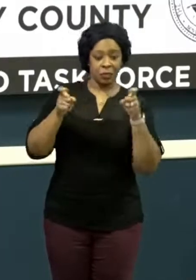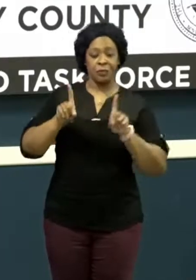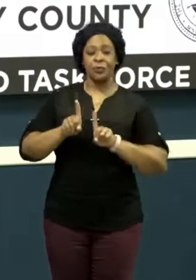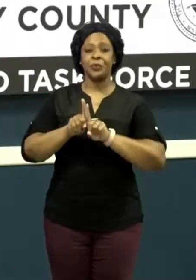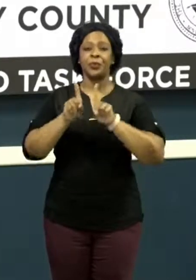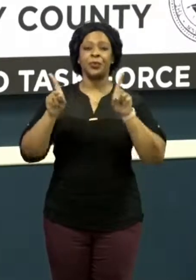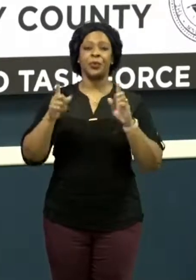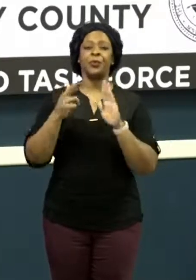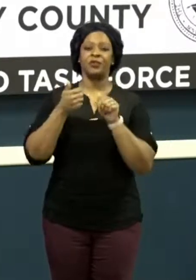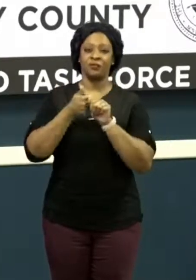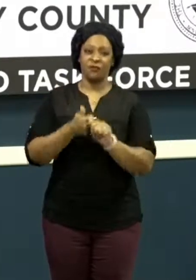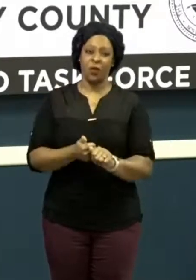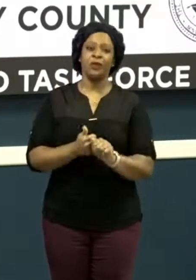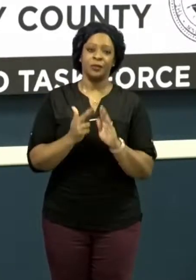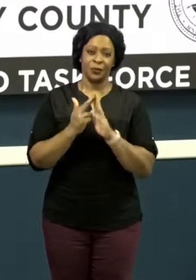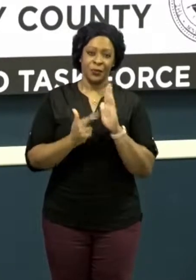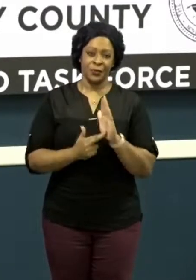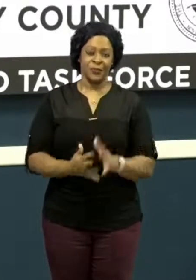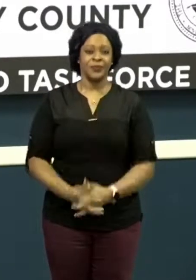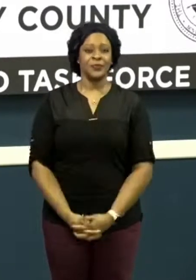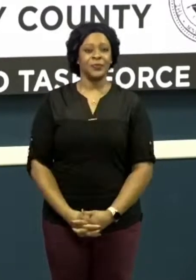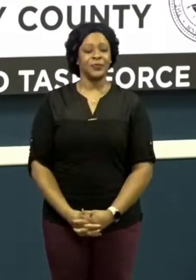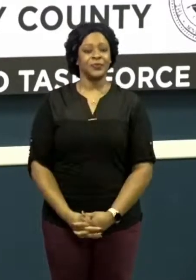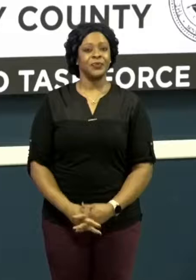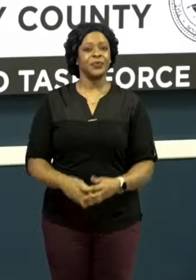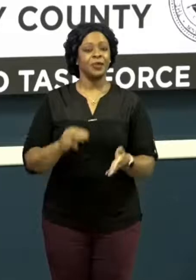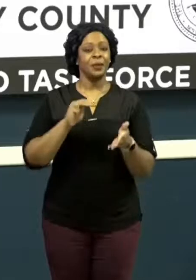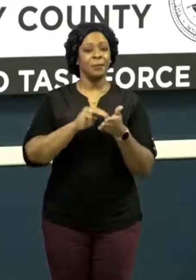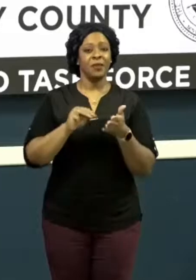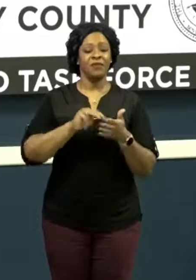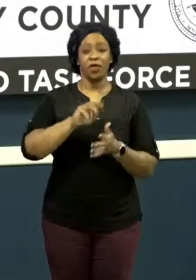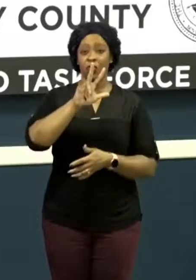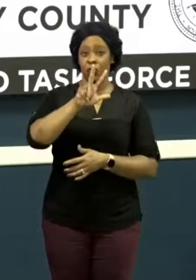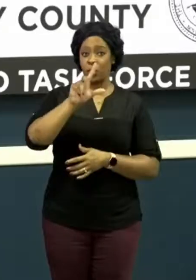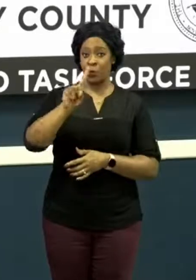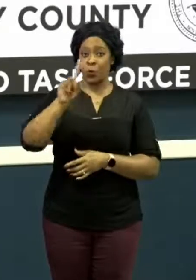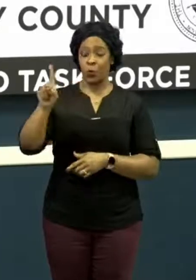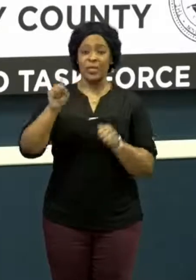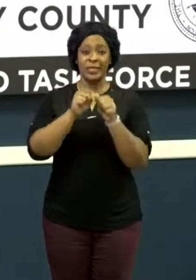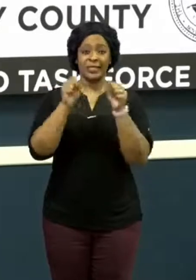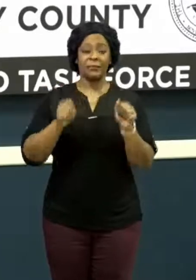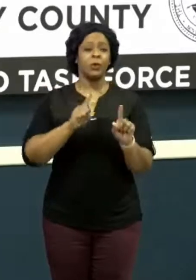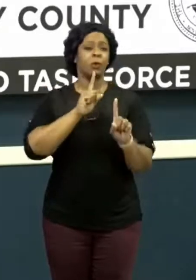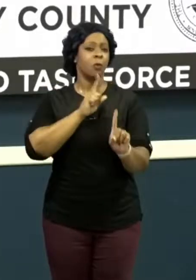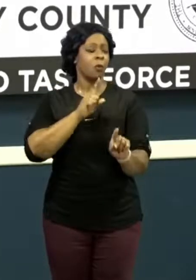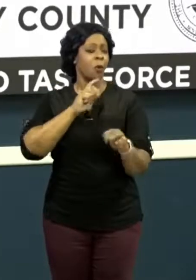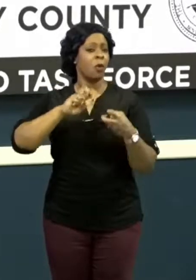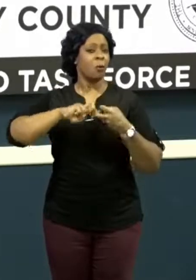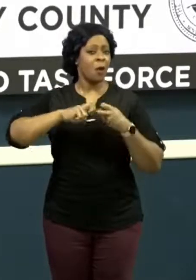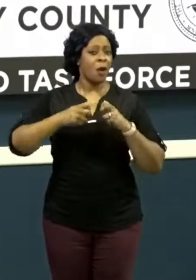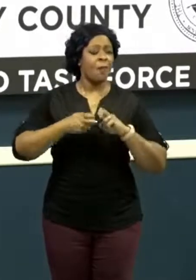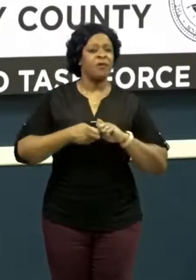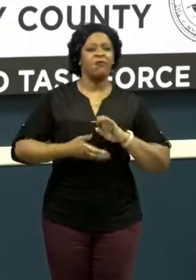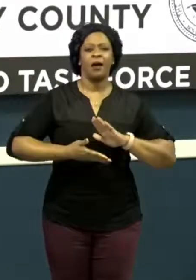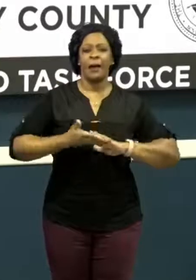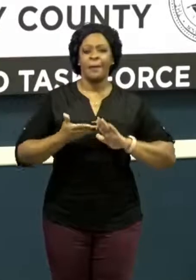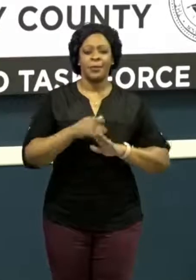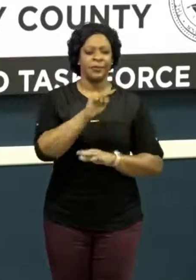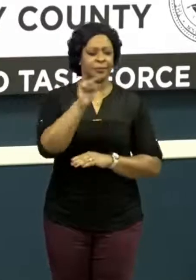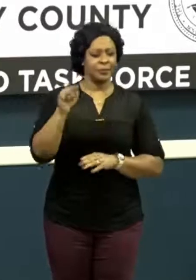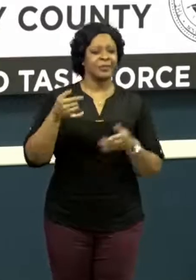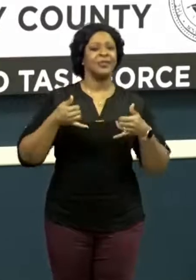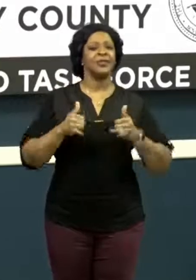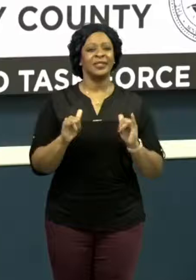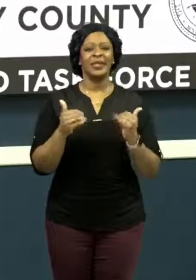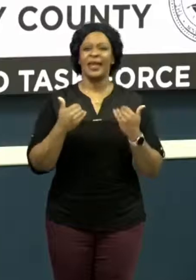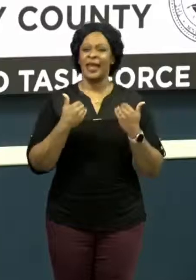distancing protocols. And finally, the Memphis 311 system, when you can report problems operationally, we typically